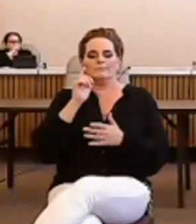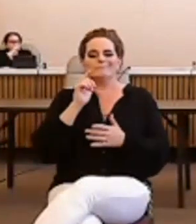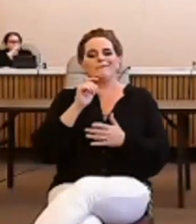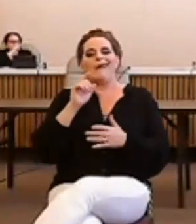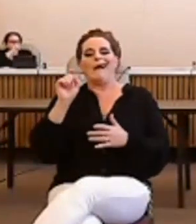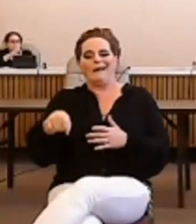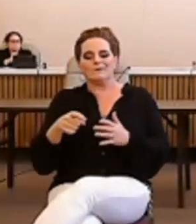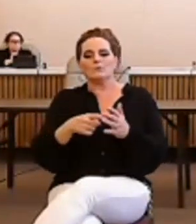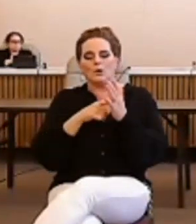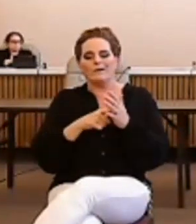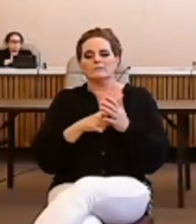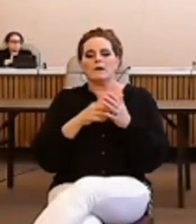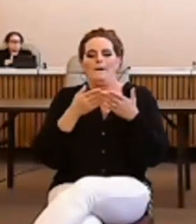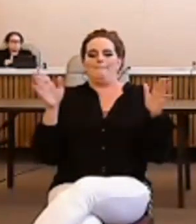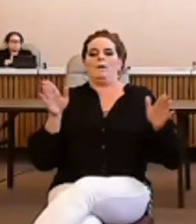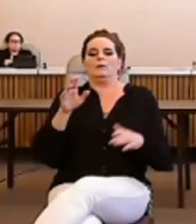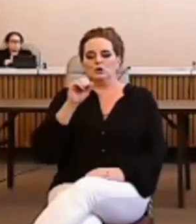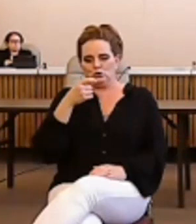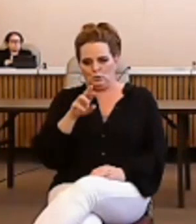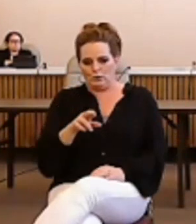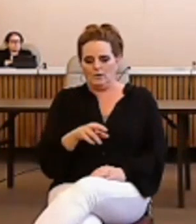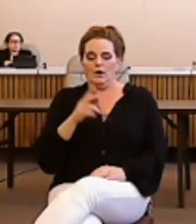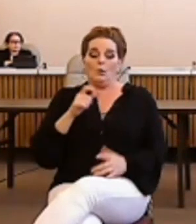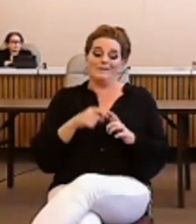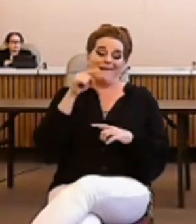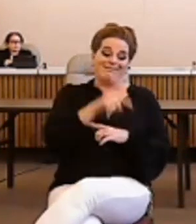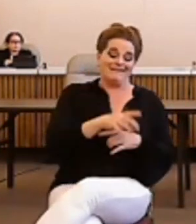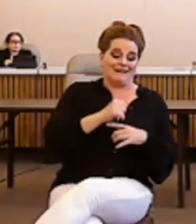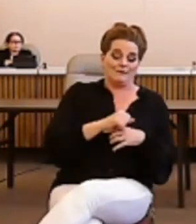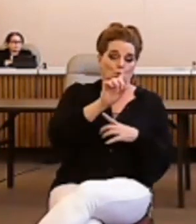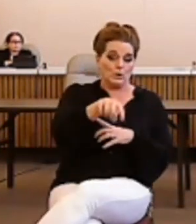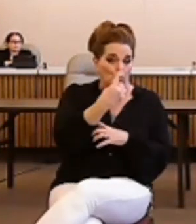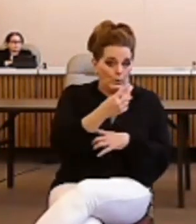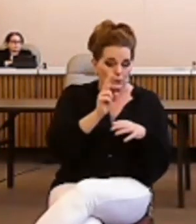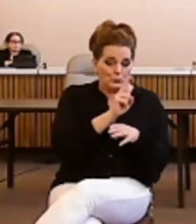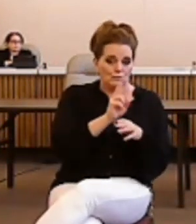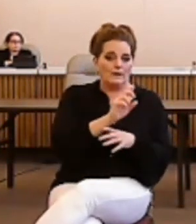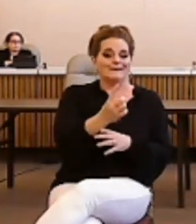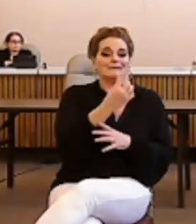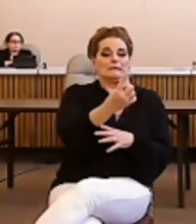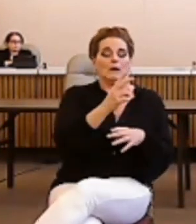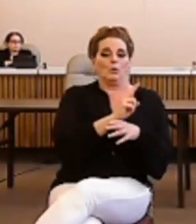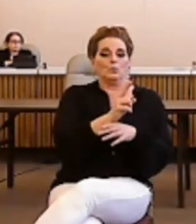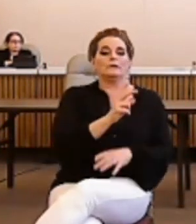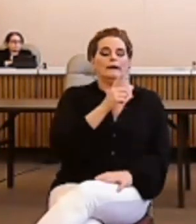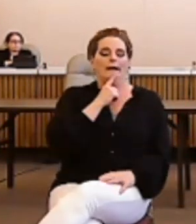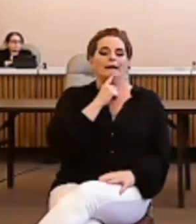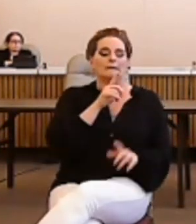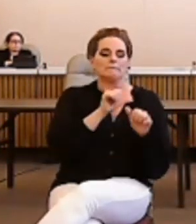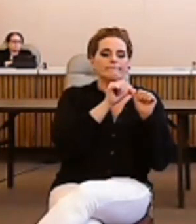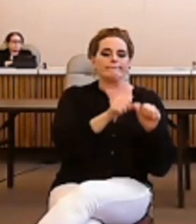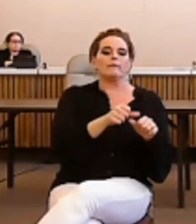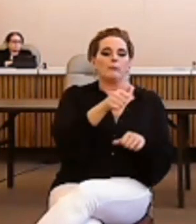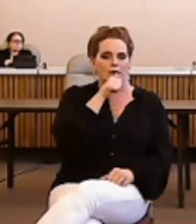So it would already have to be a public sewer, whereas on this side, because there's only a single use, it can remain a private. So again, I don't care which